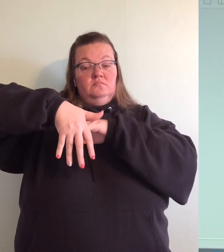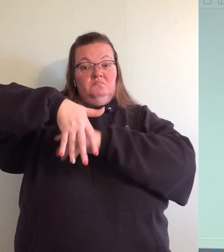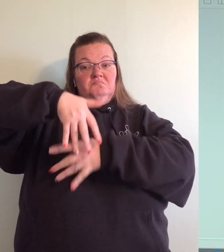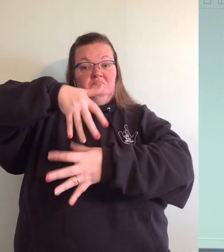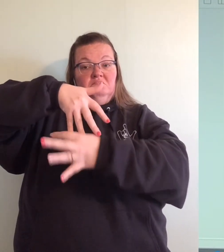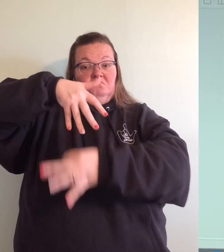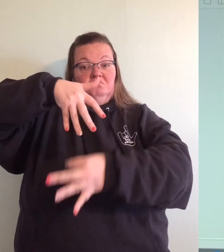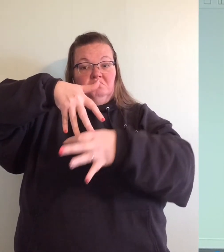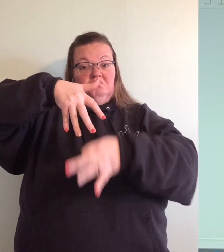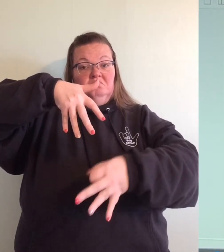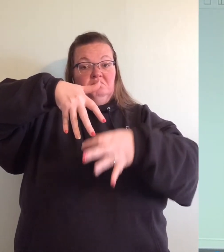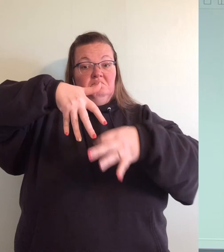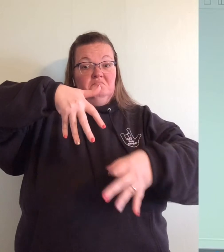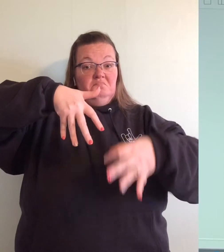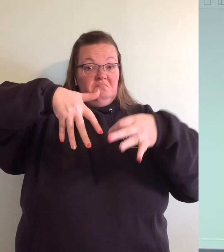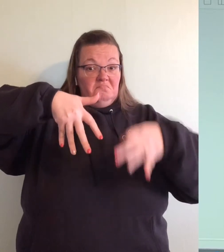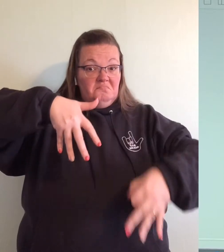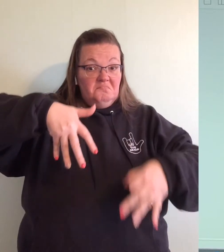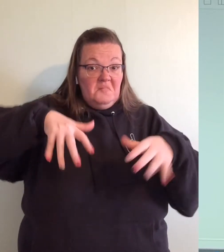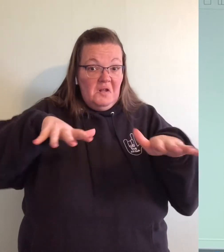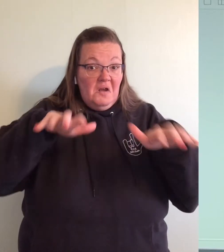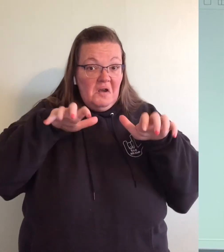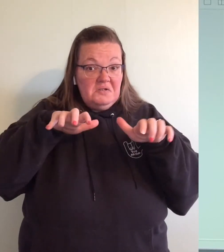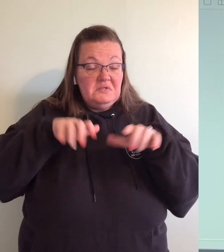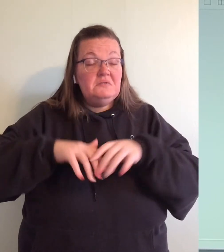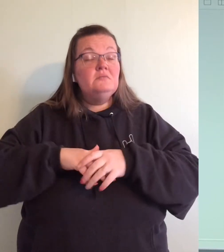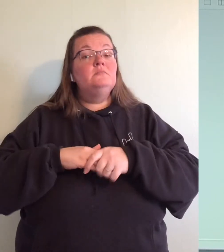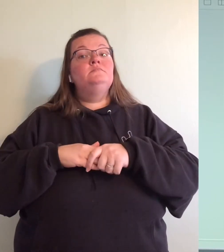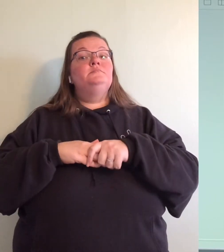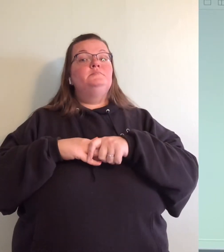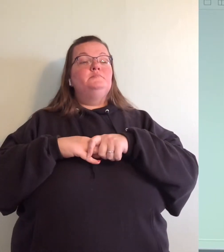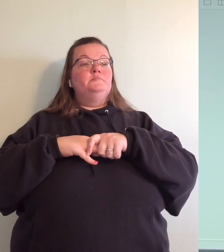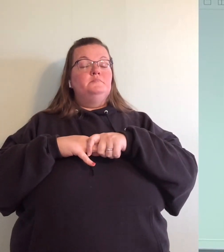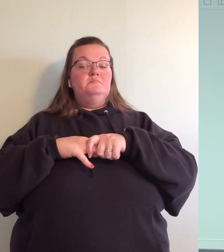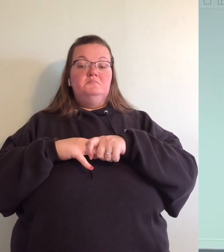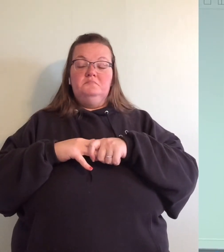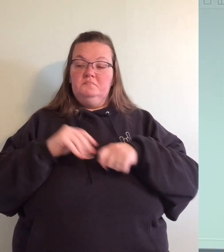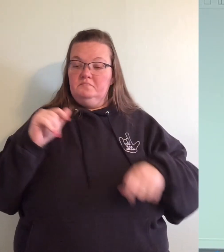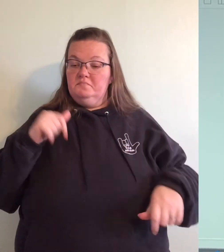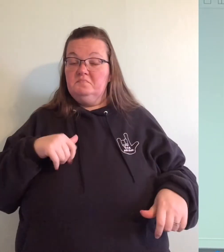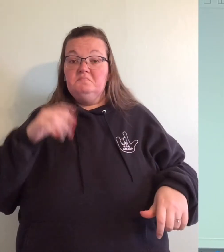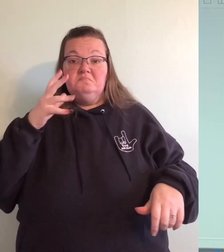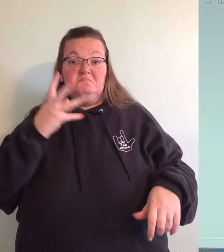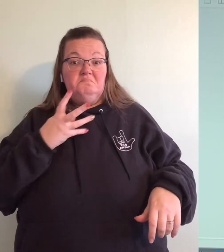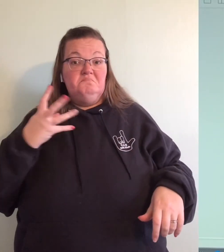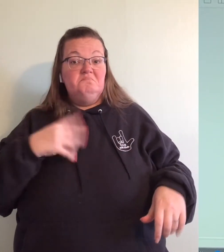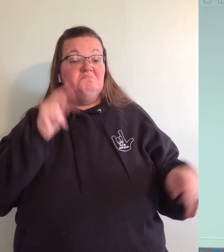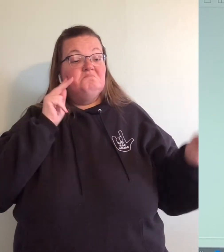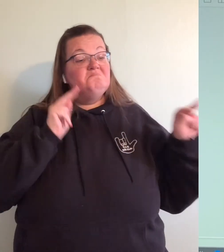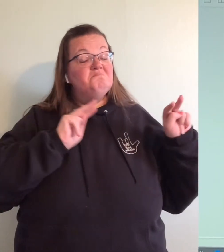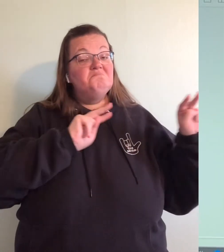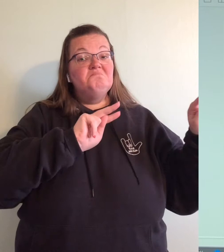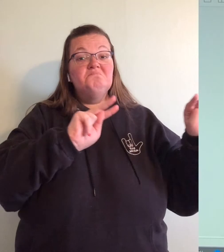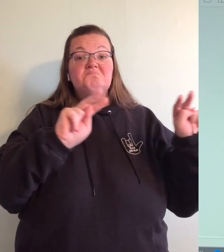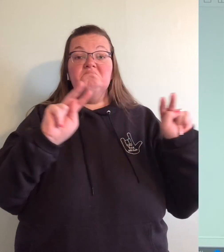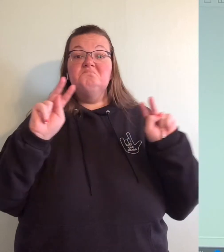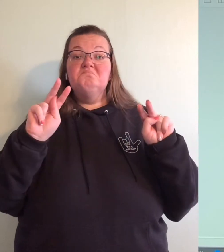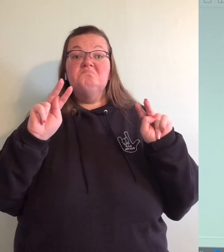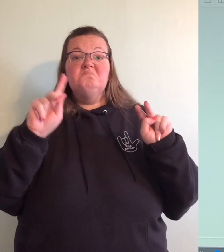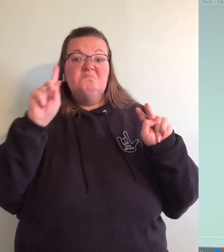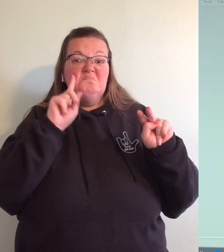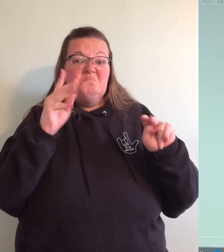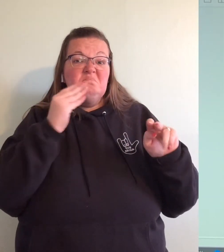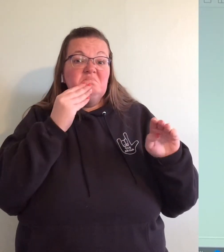of icicles, as if the side of the dam had been covered over with the flowers and wreaths and festoons of the purest